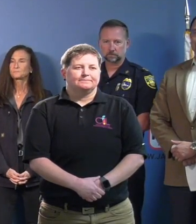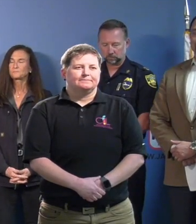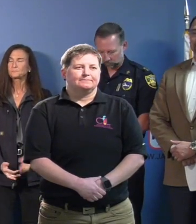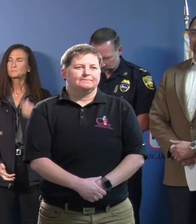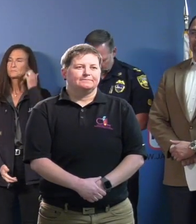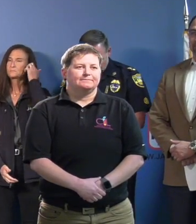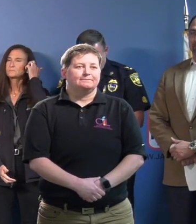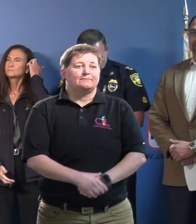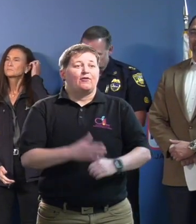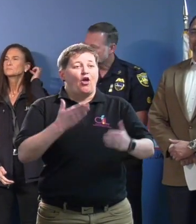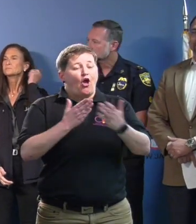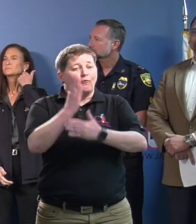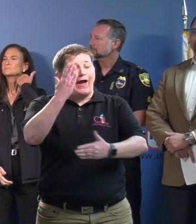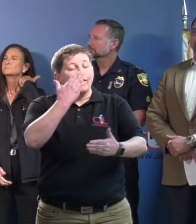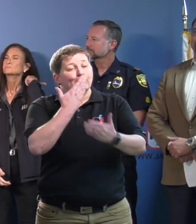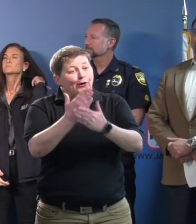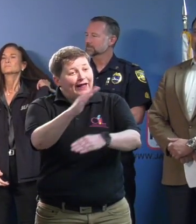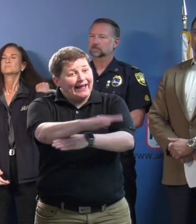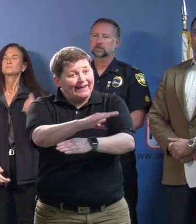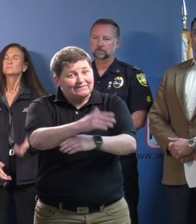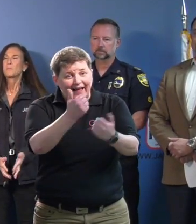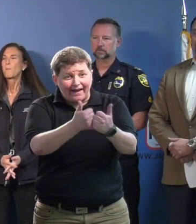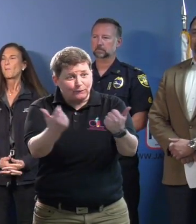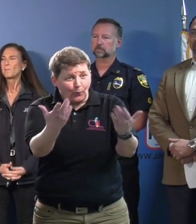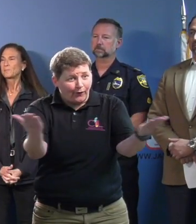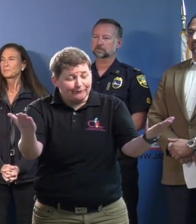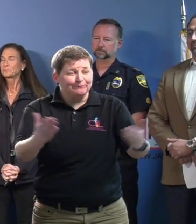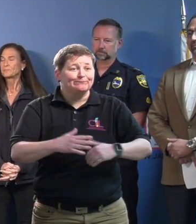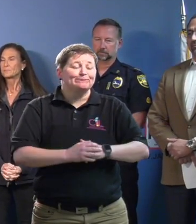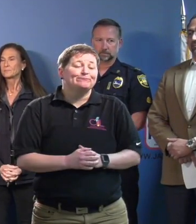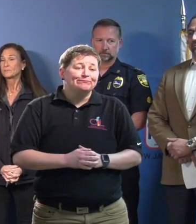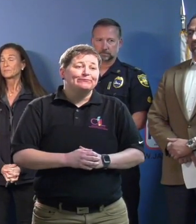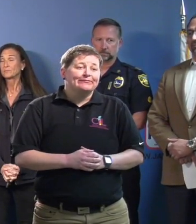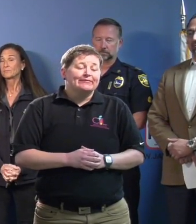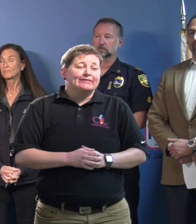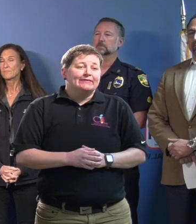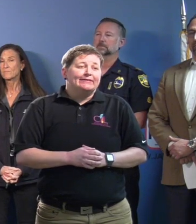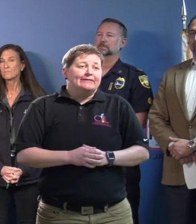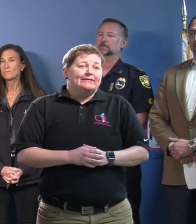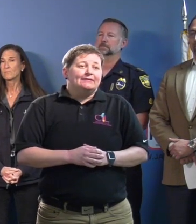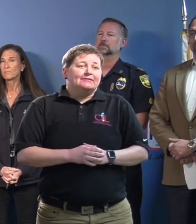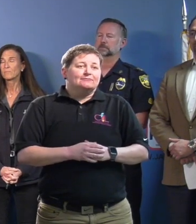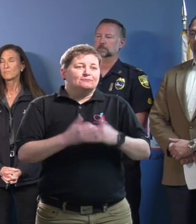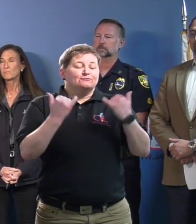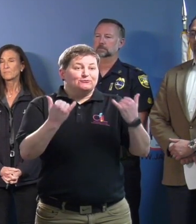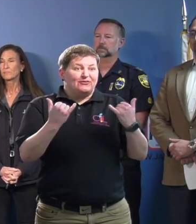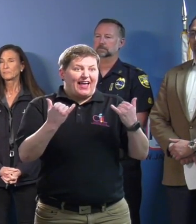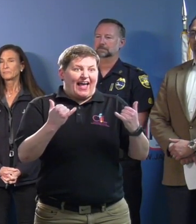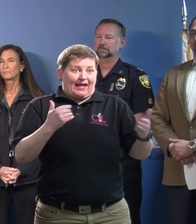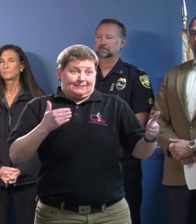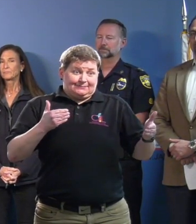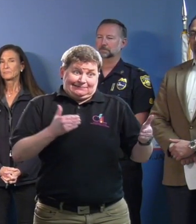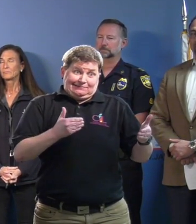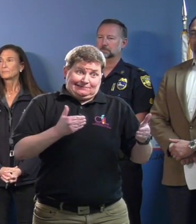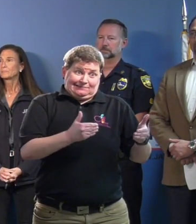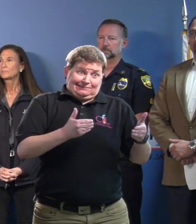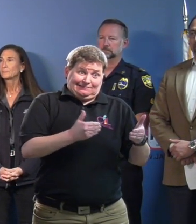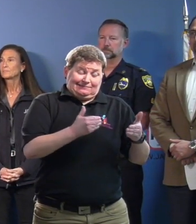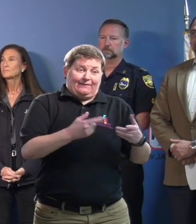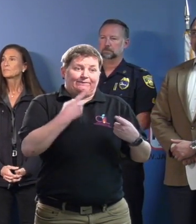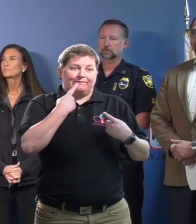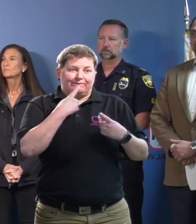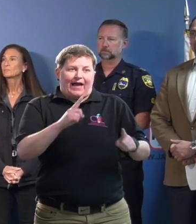All right, good evening, everybody. We are coming up on finally seeing the effects of this